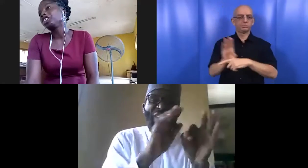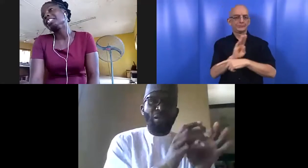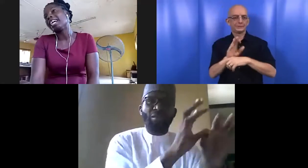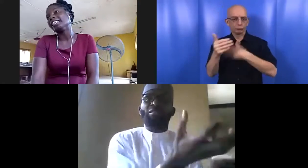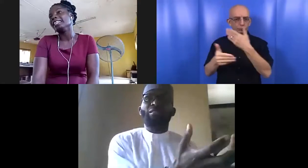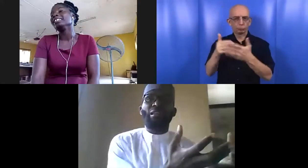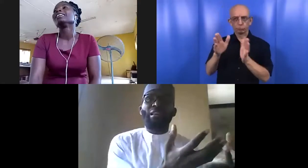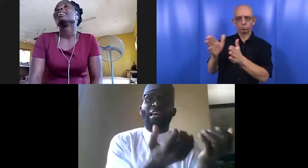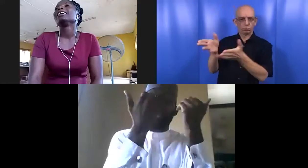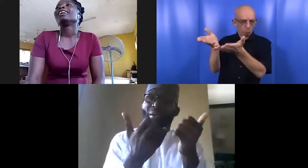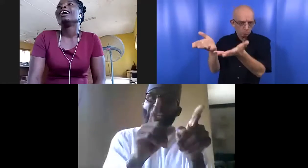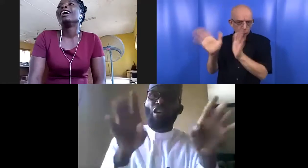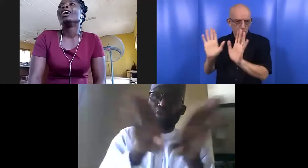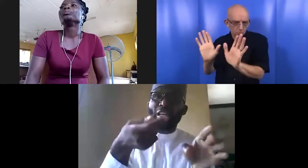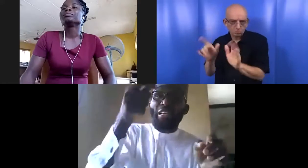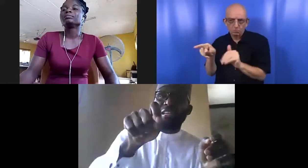tailoring, fashion designing,